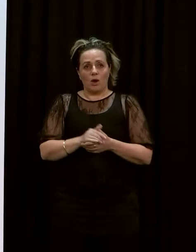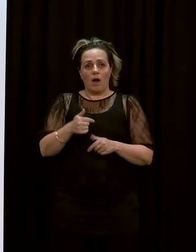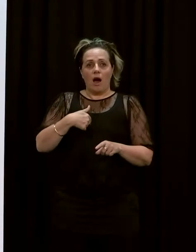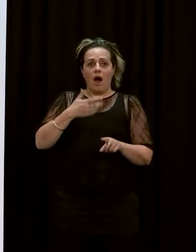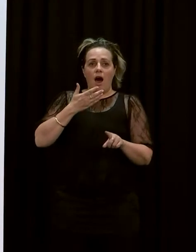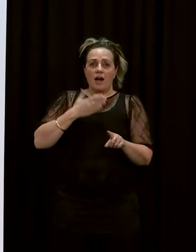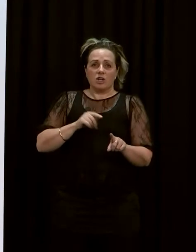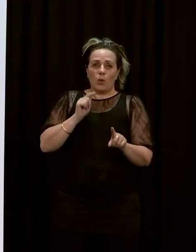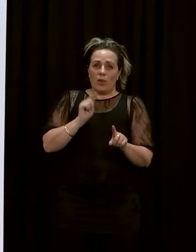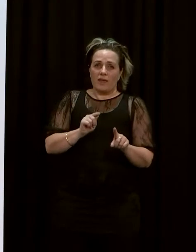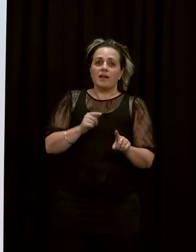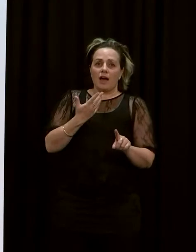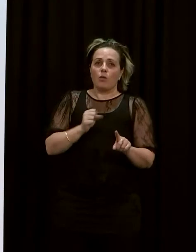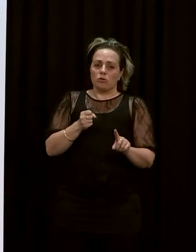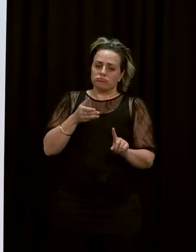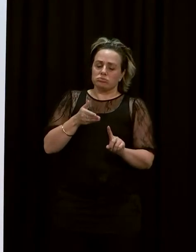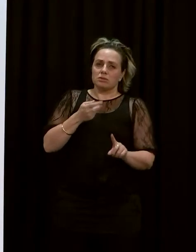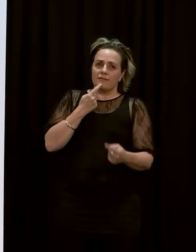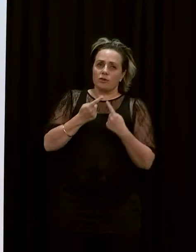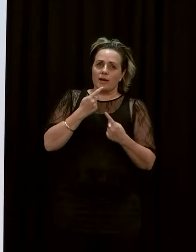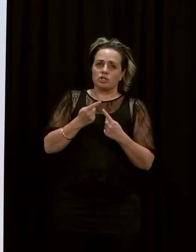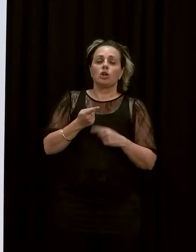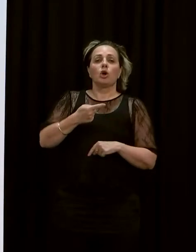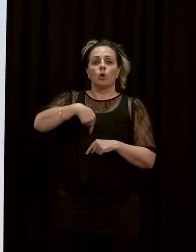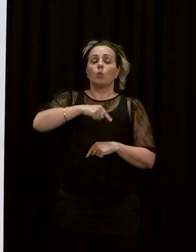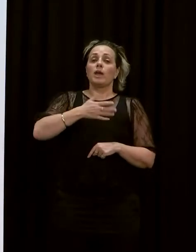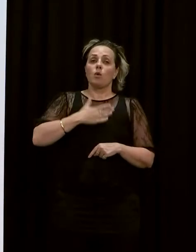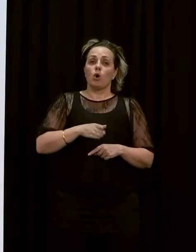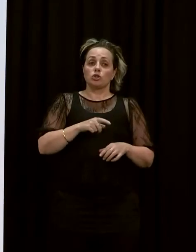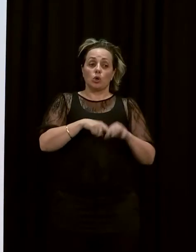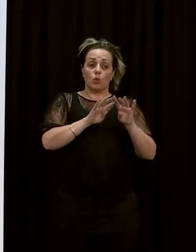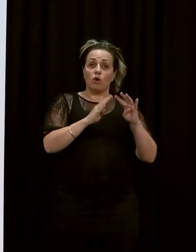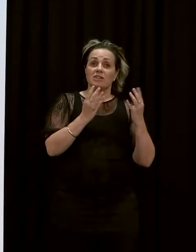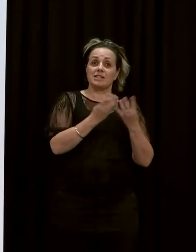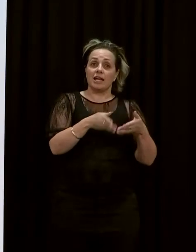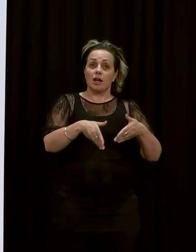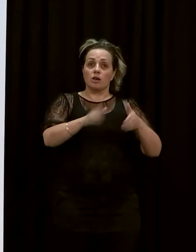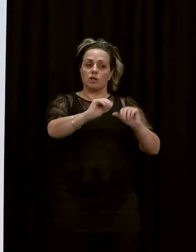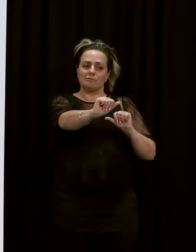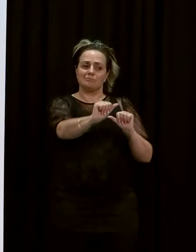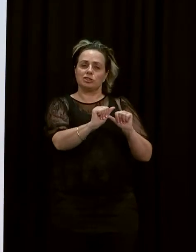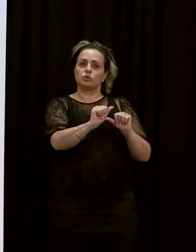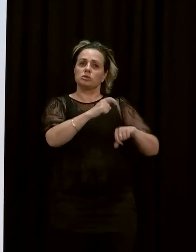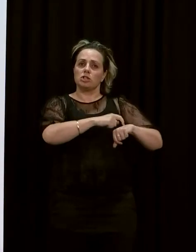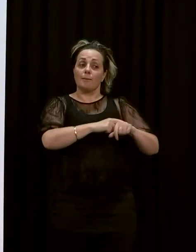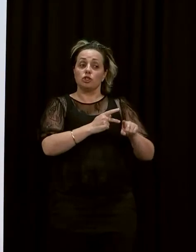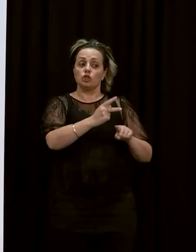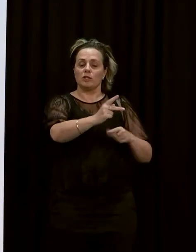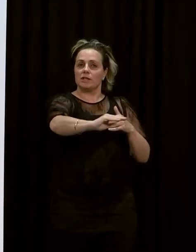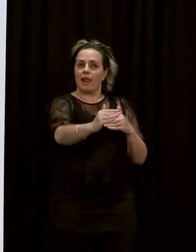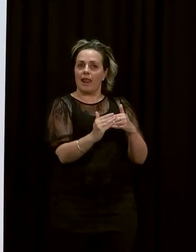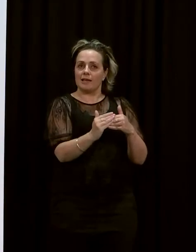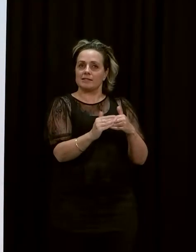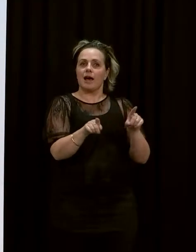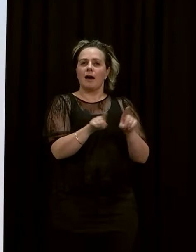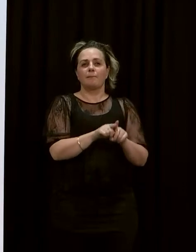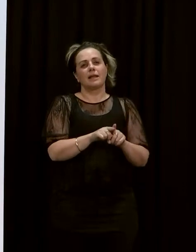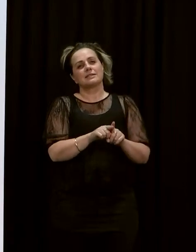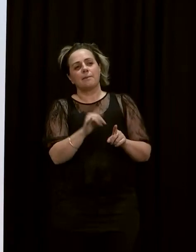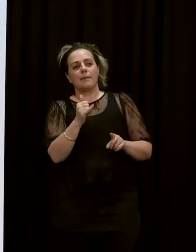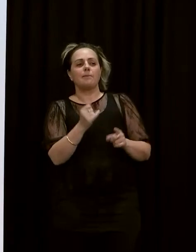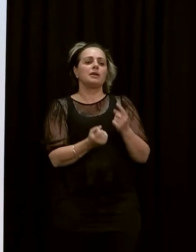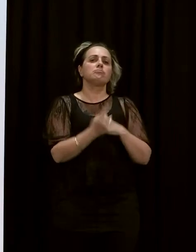Zealand work, we are looking to shorten MIQ stays, and we have been looking at self-isolation. The outbreak in Auckland has brought